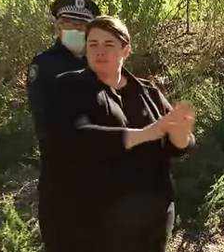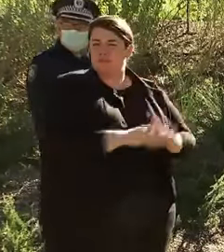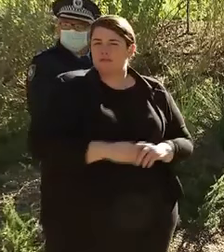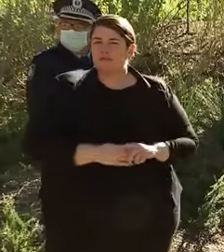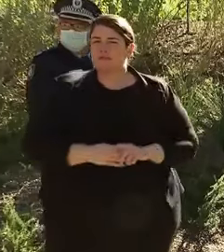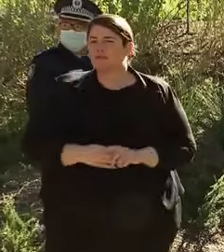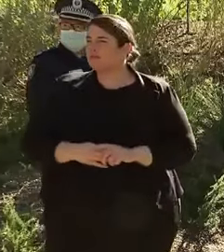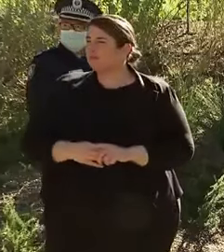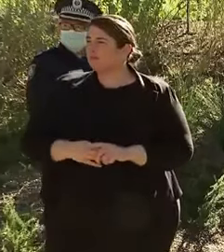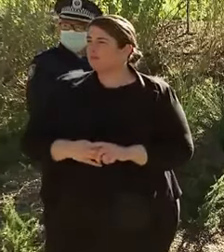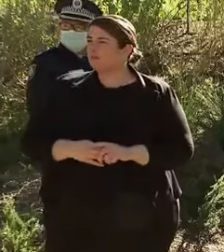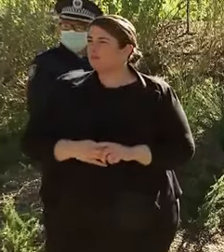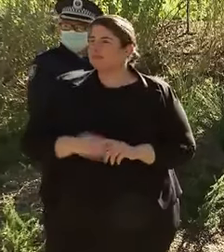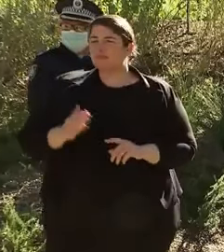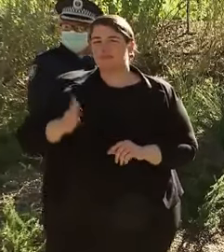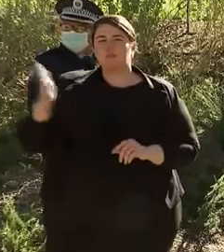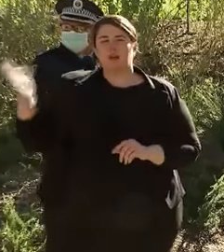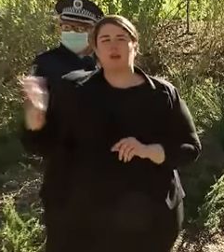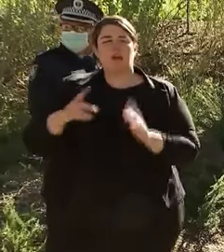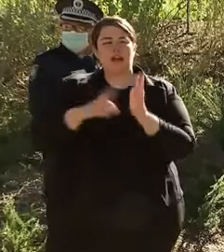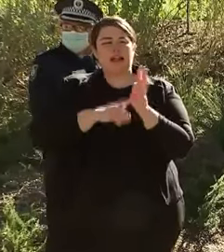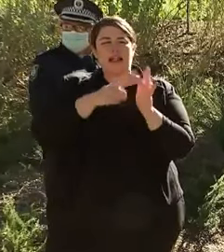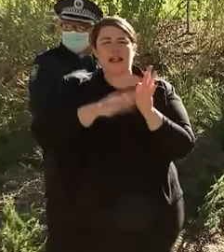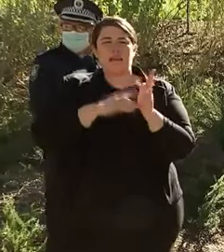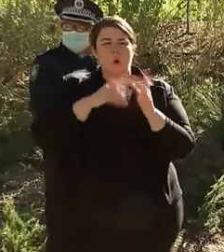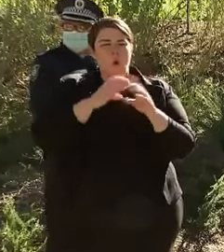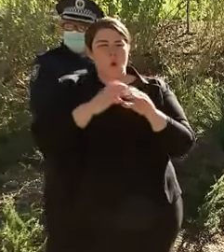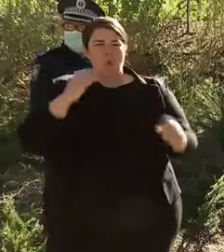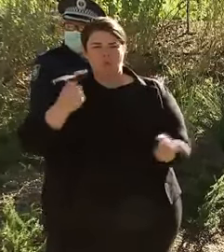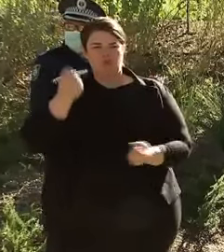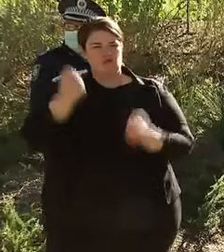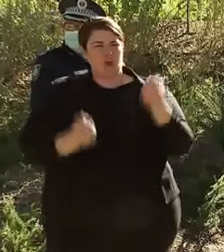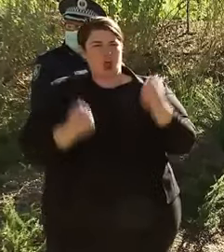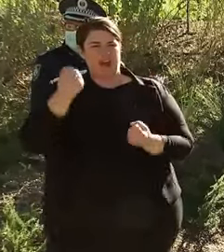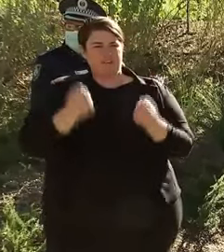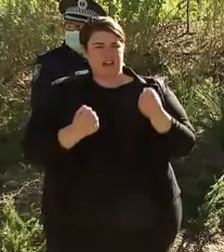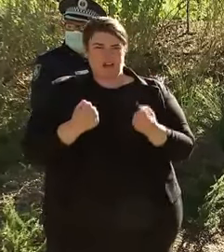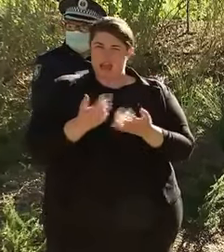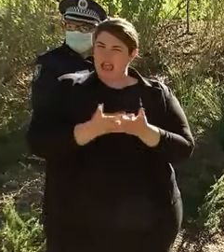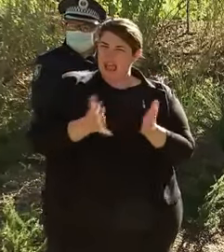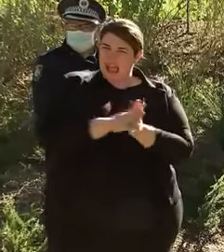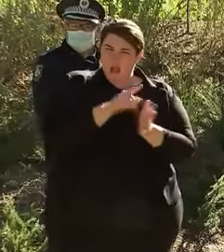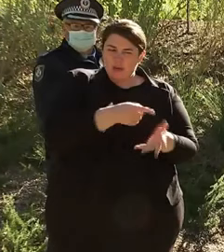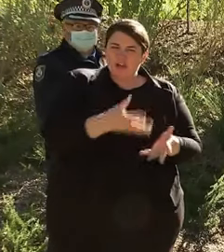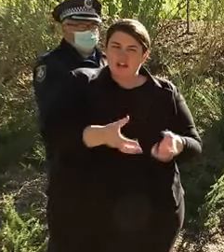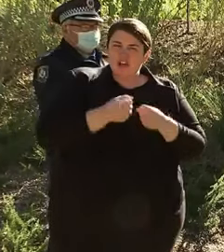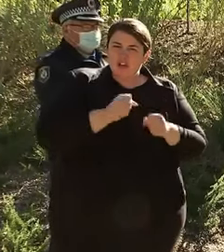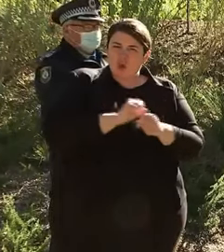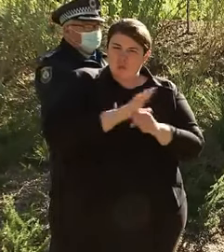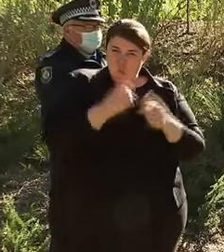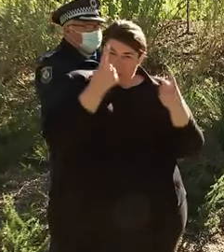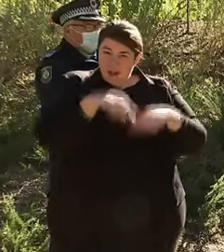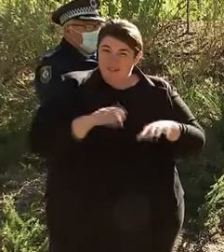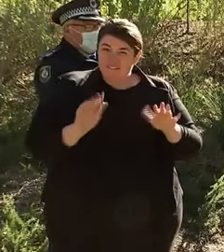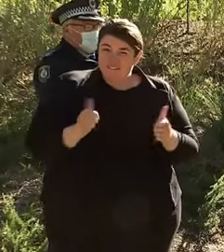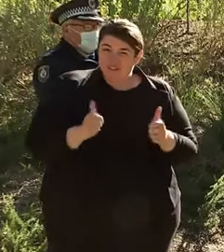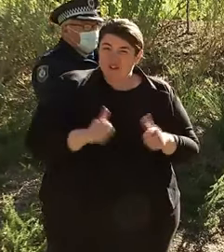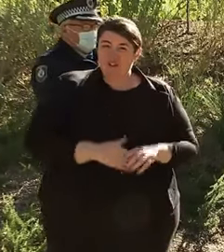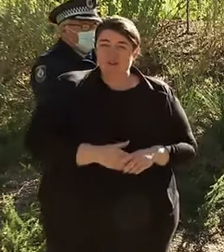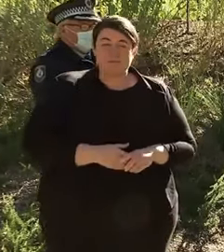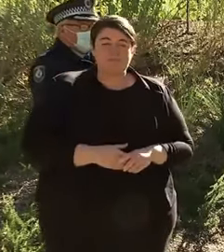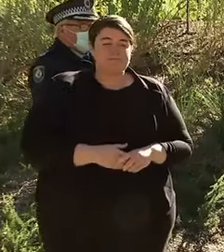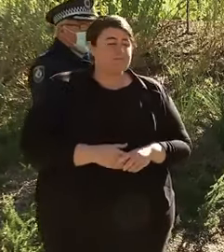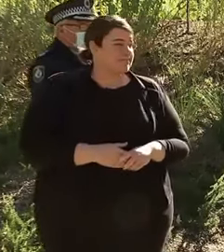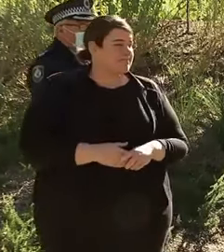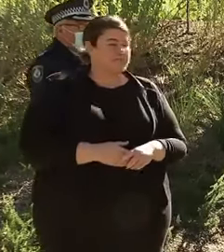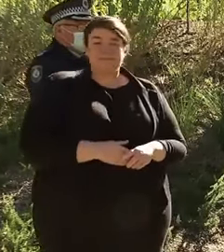Chair, just in terms of the Limousine driver initially, have we figured out how he's caught the virus yet? No,